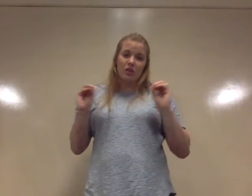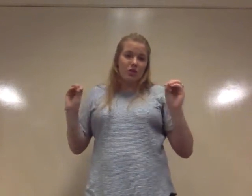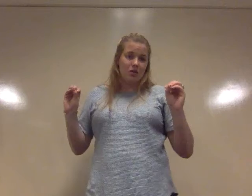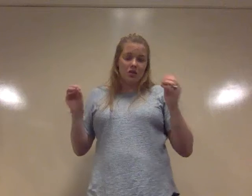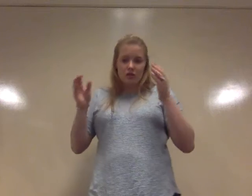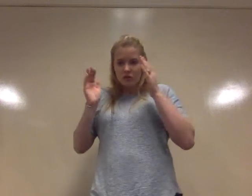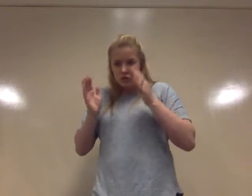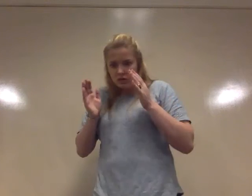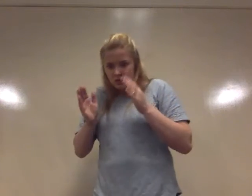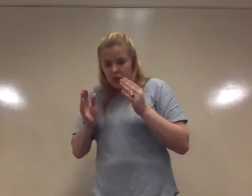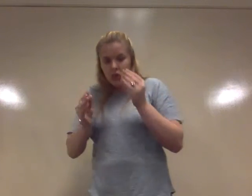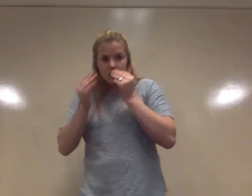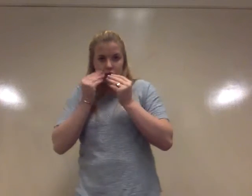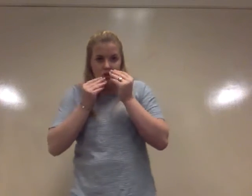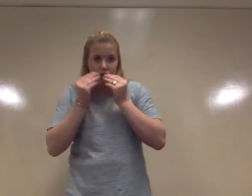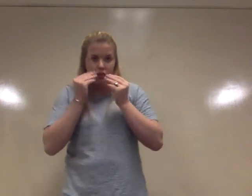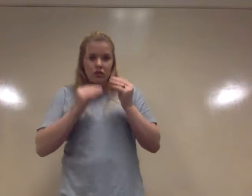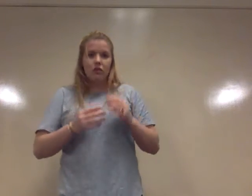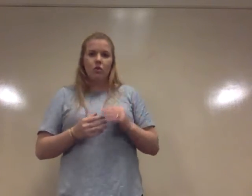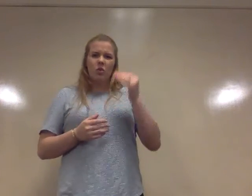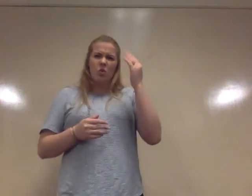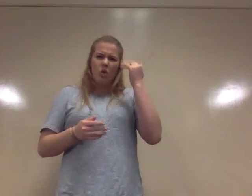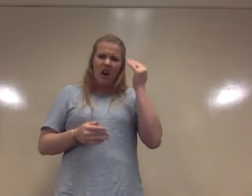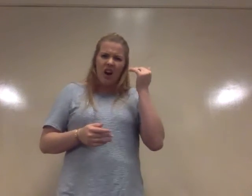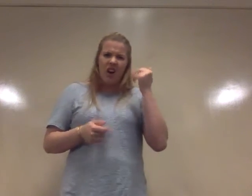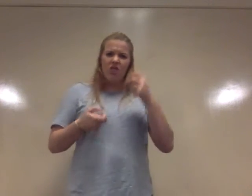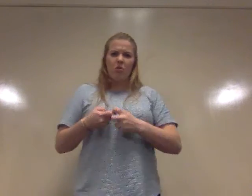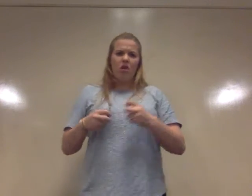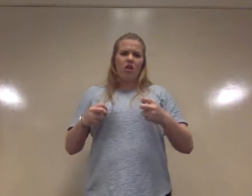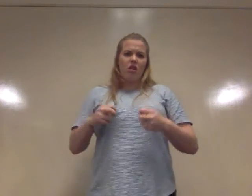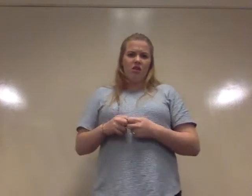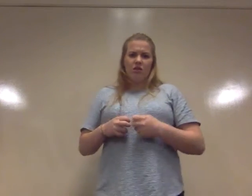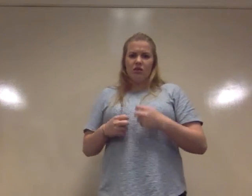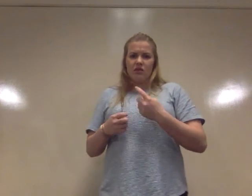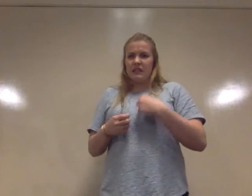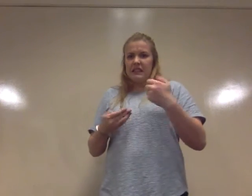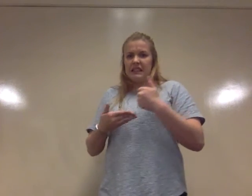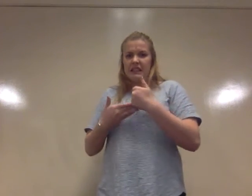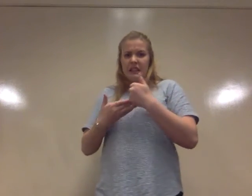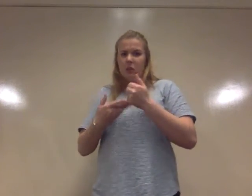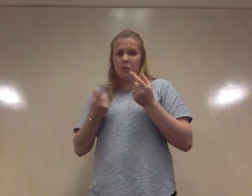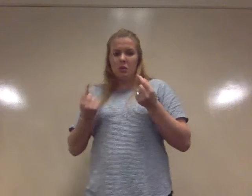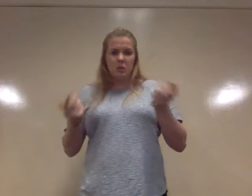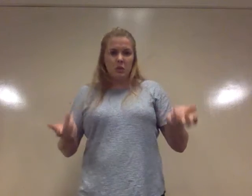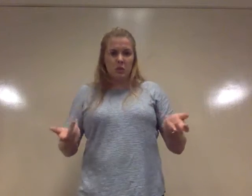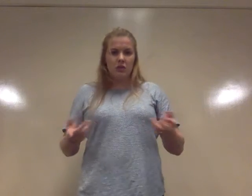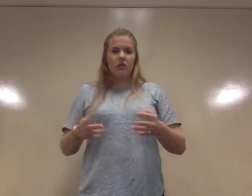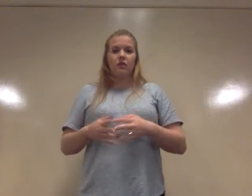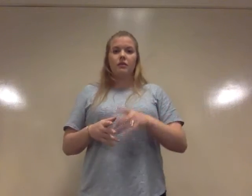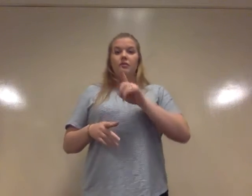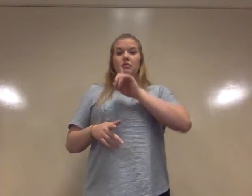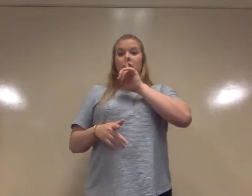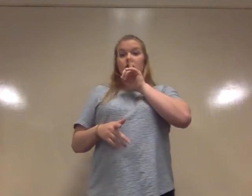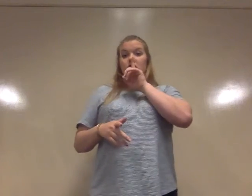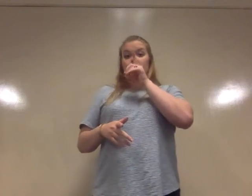discussions about why so, what could be done. And one of the prominent thoughts was to make sure they get enough protein. I certainly